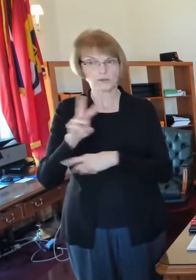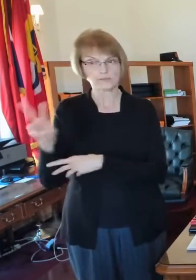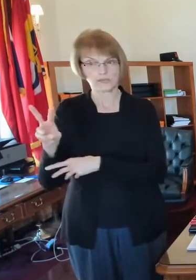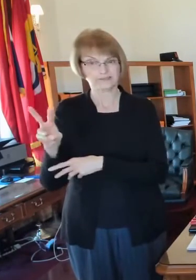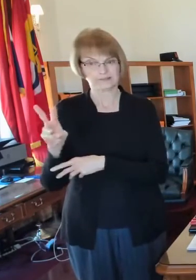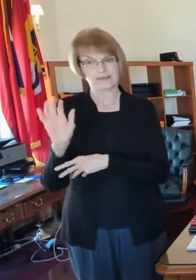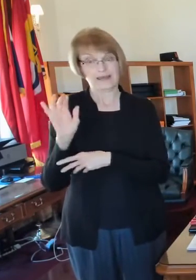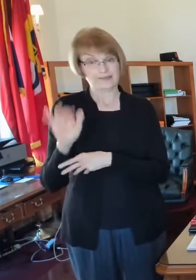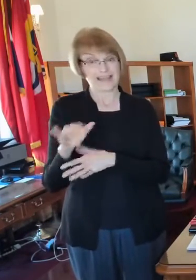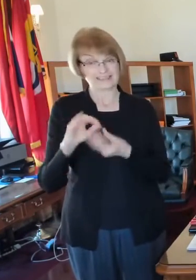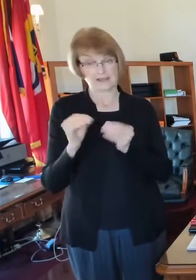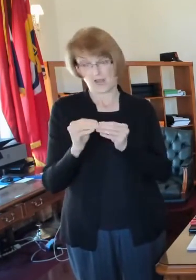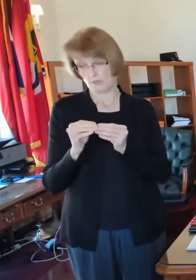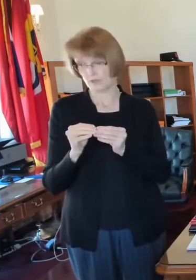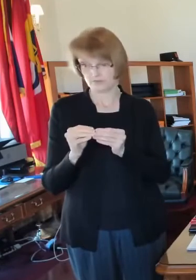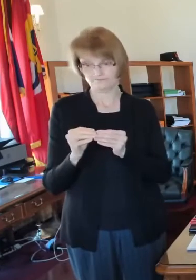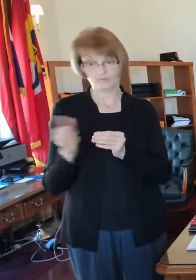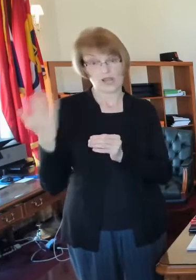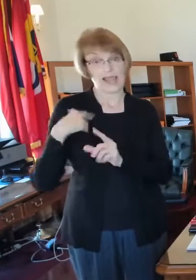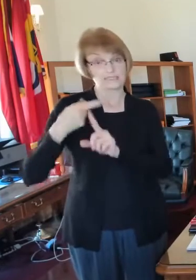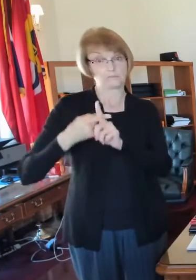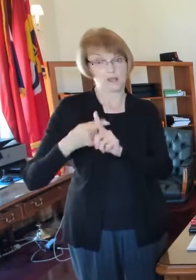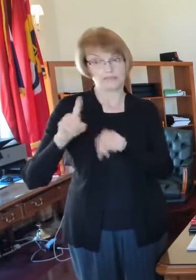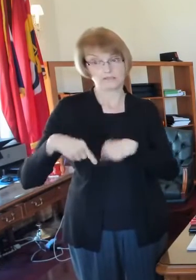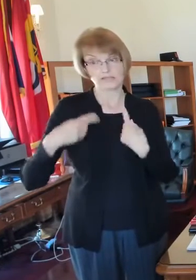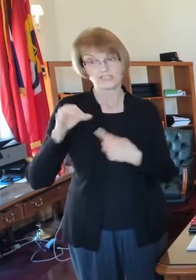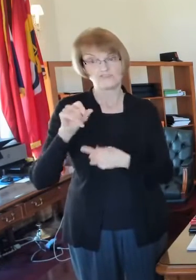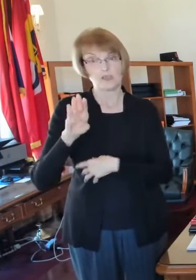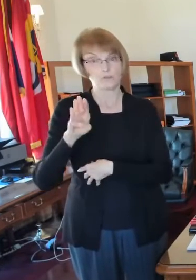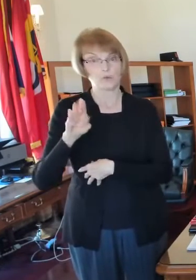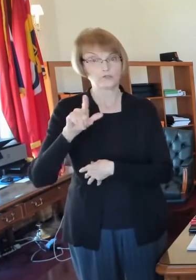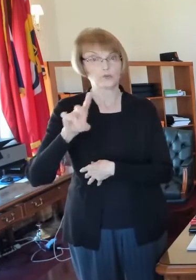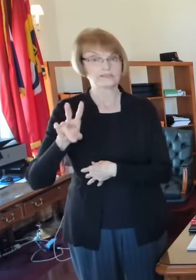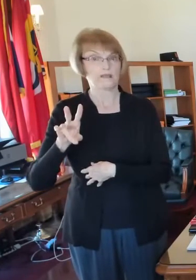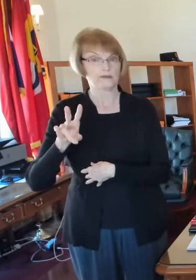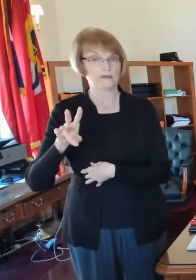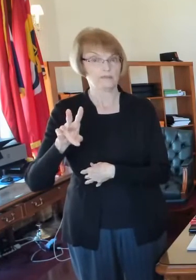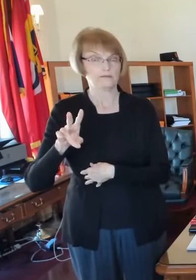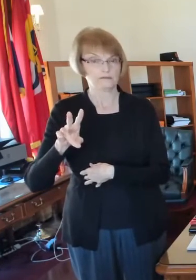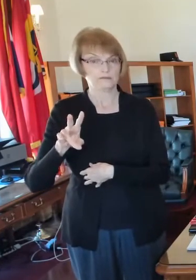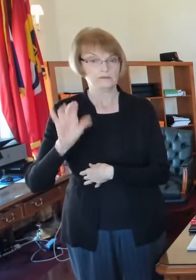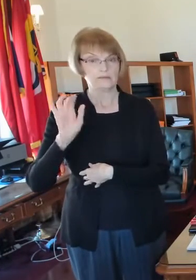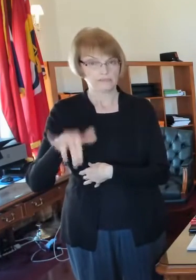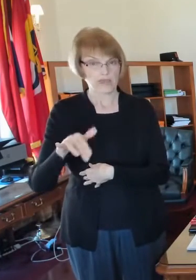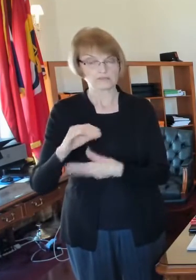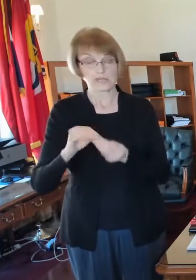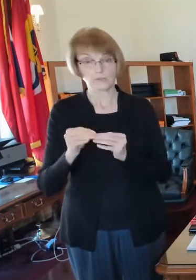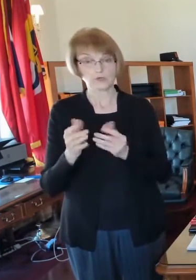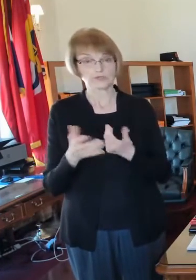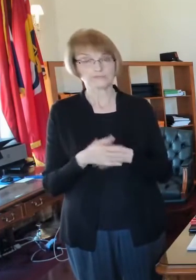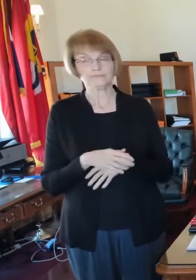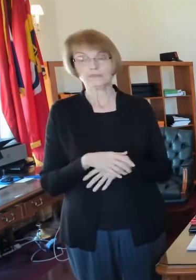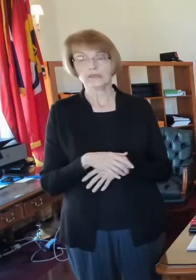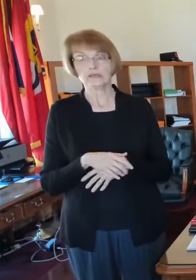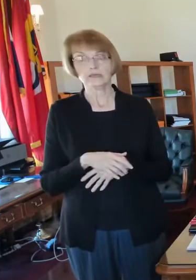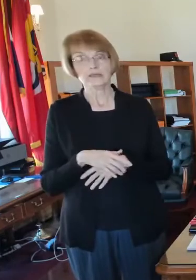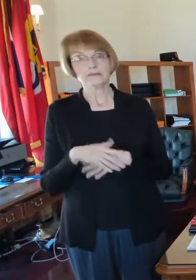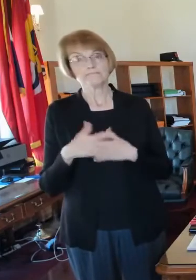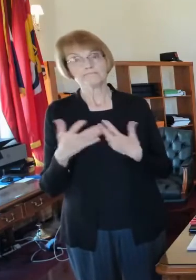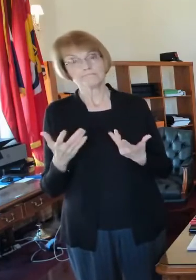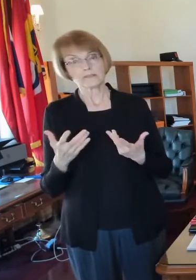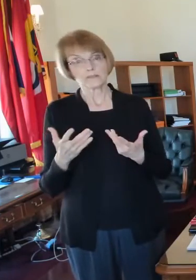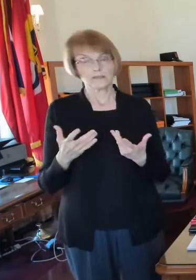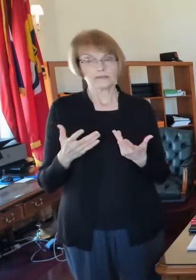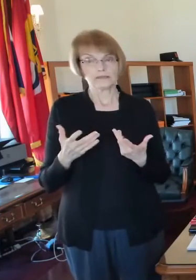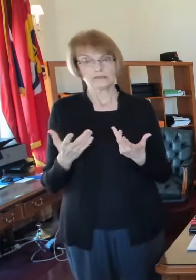the last month, since February 27th is the date of this. So there has not been a